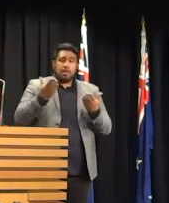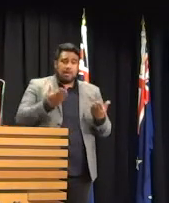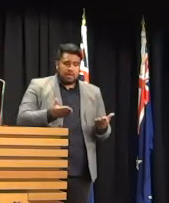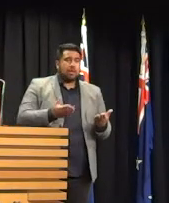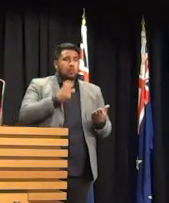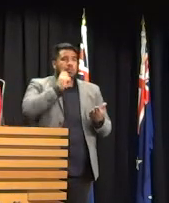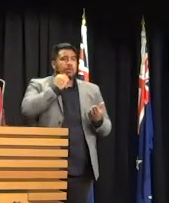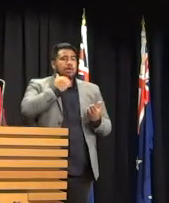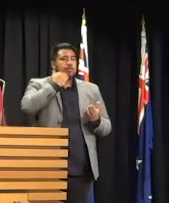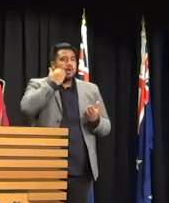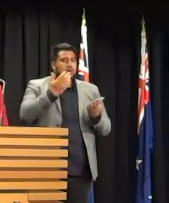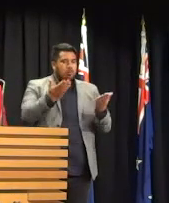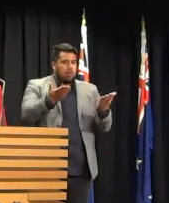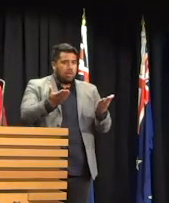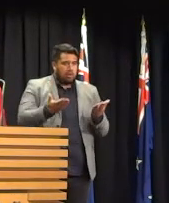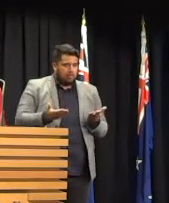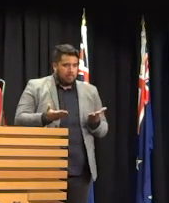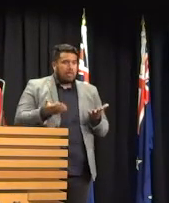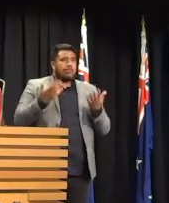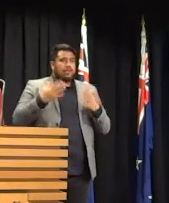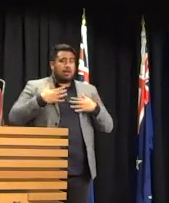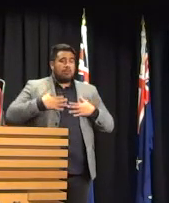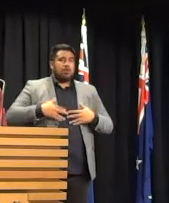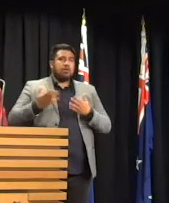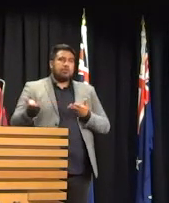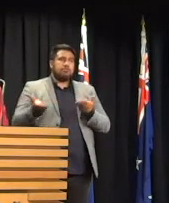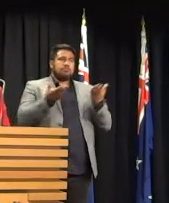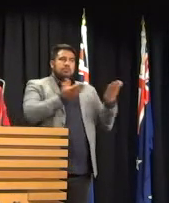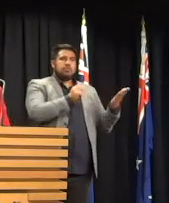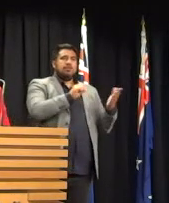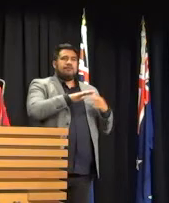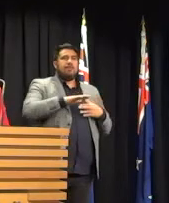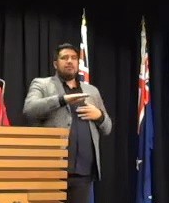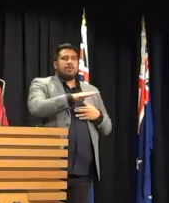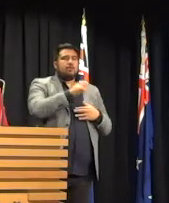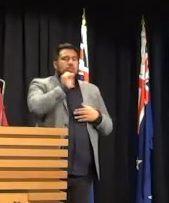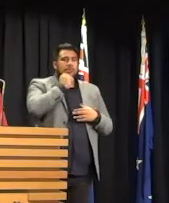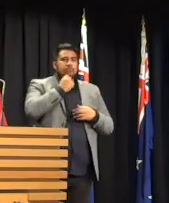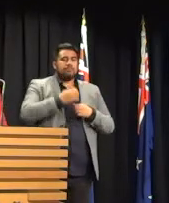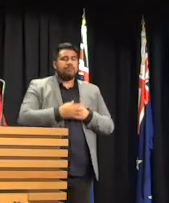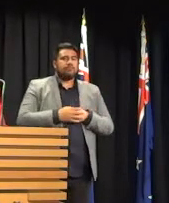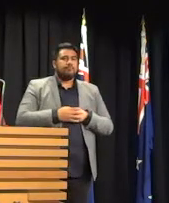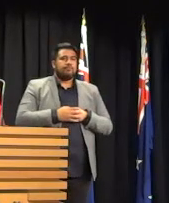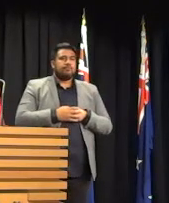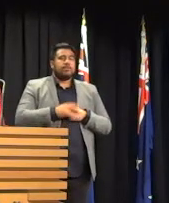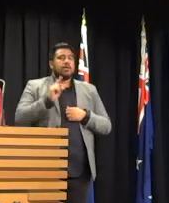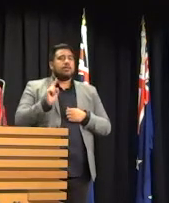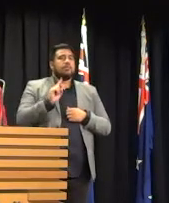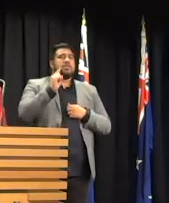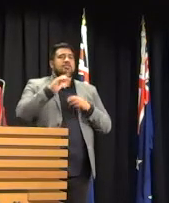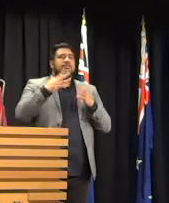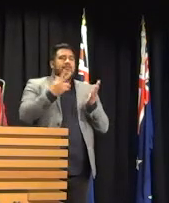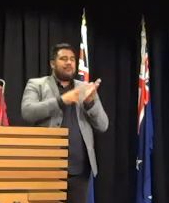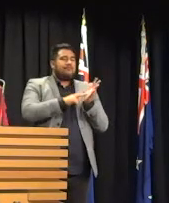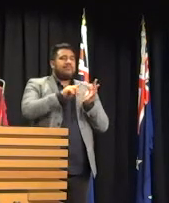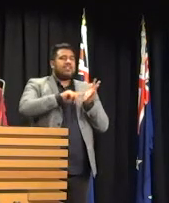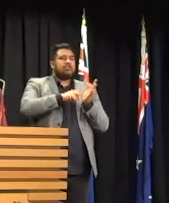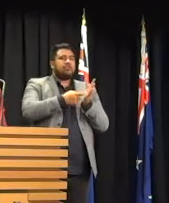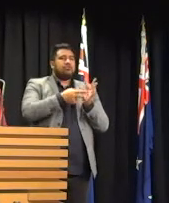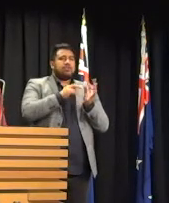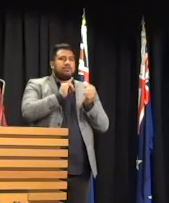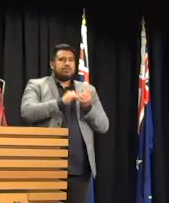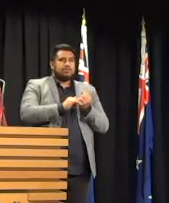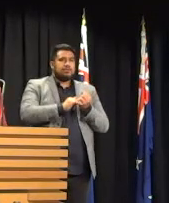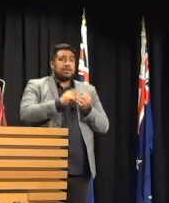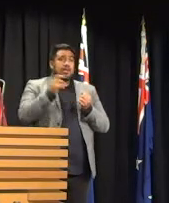their remains are handed over to their loved ones. Minister for Veterans Ron Mark is representing the government at